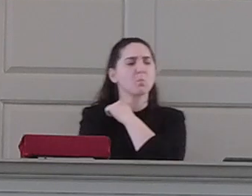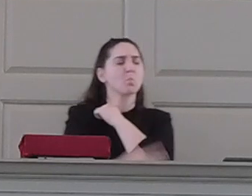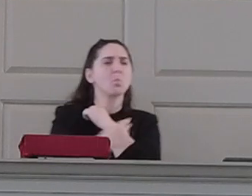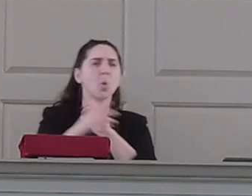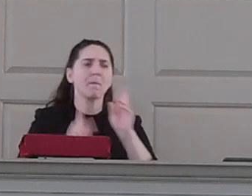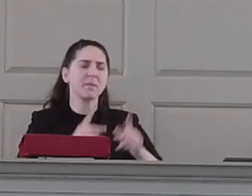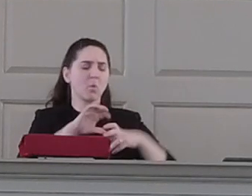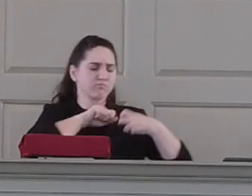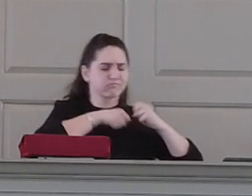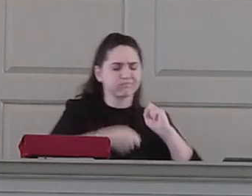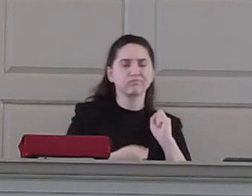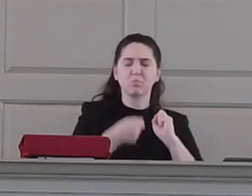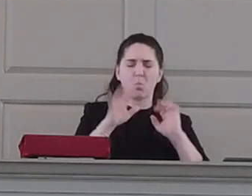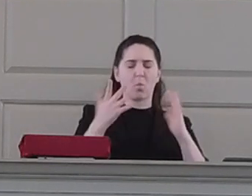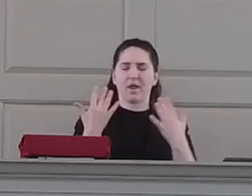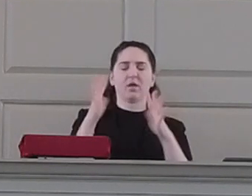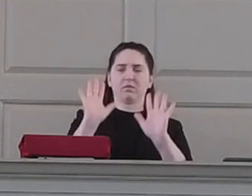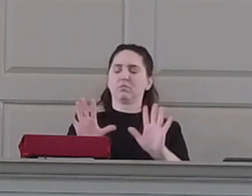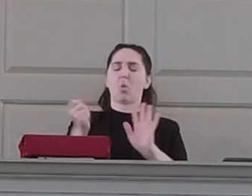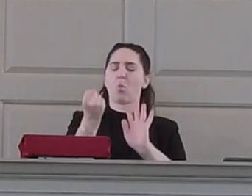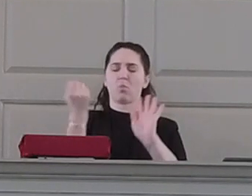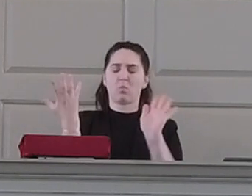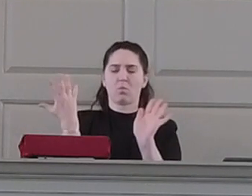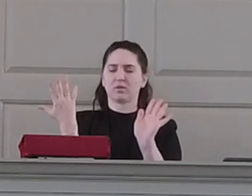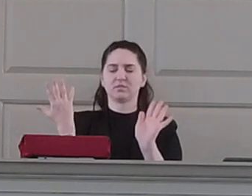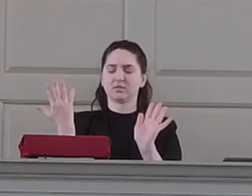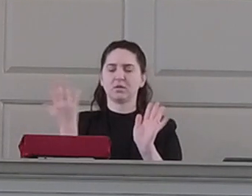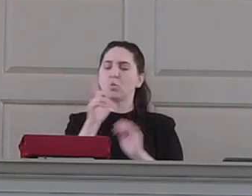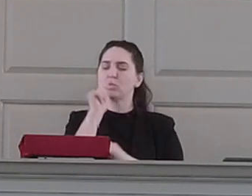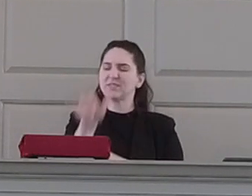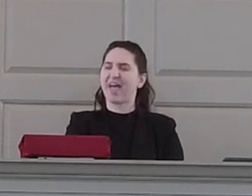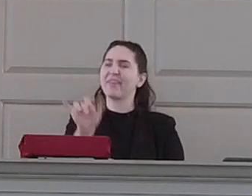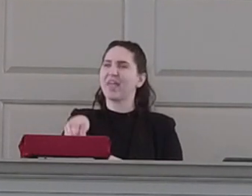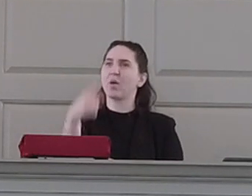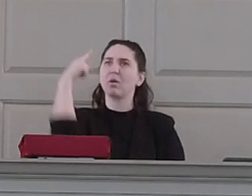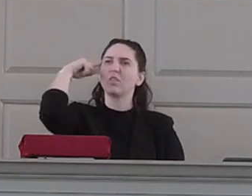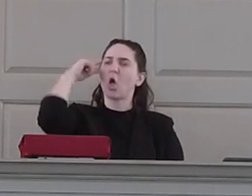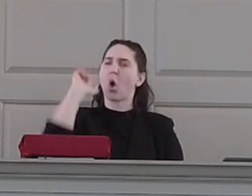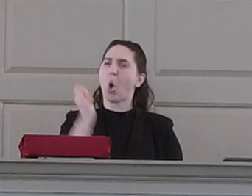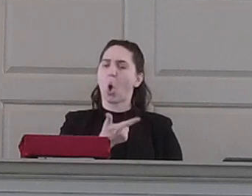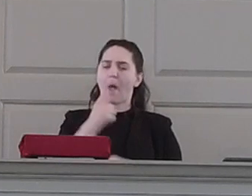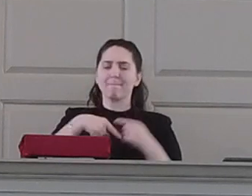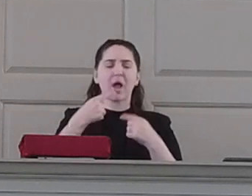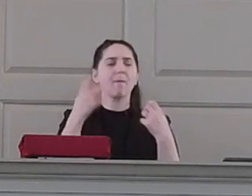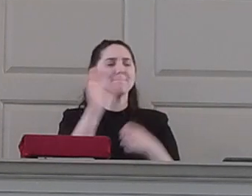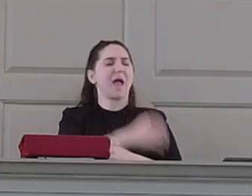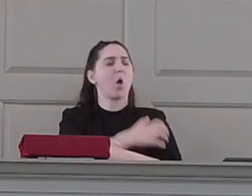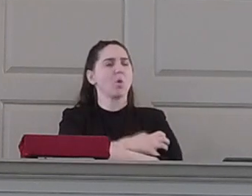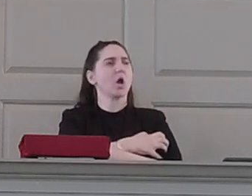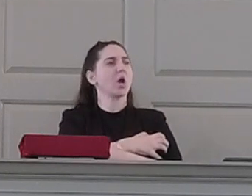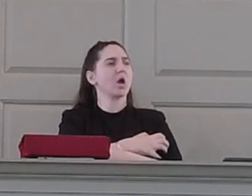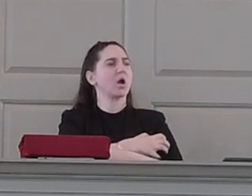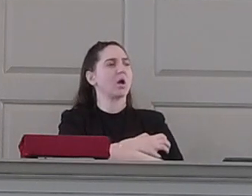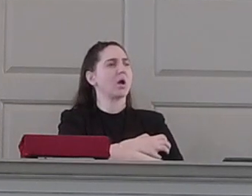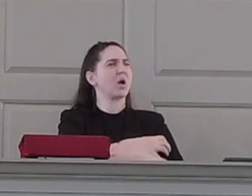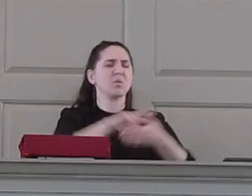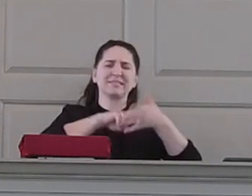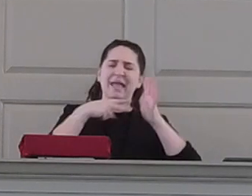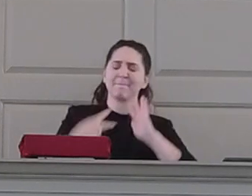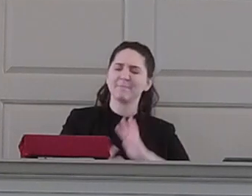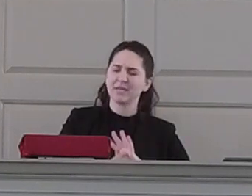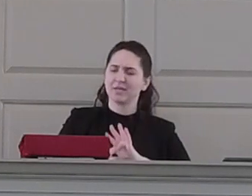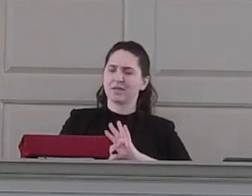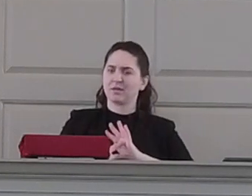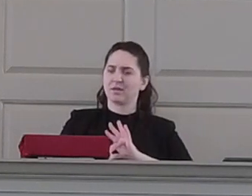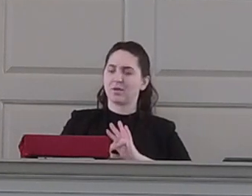mourn. Wait, what? We thought it was all about power. Does this mean that